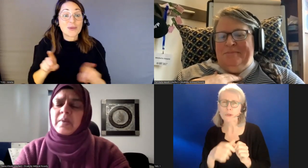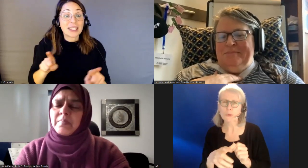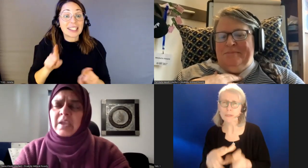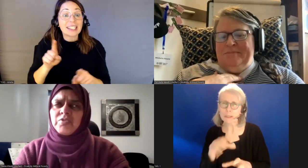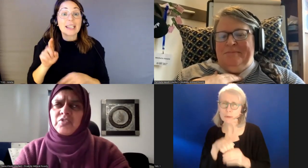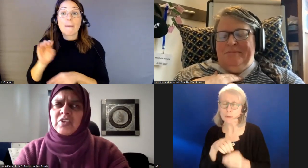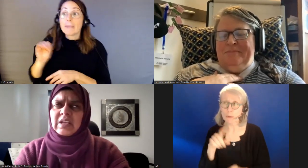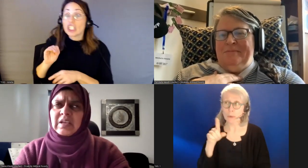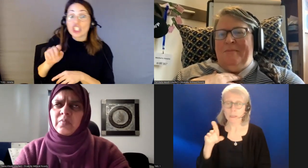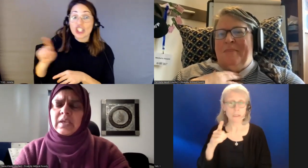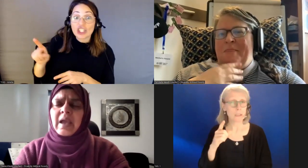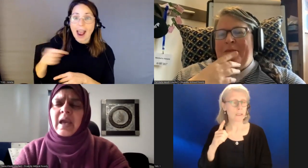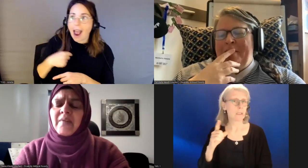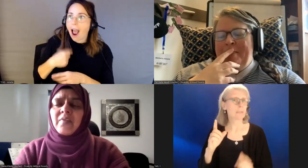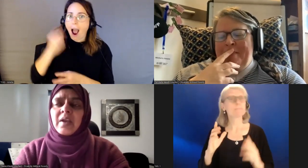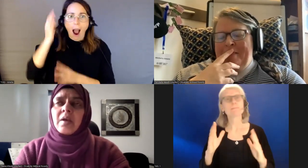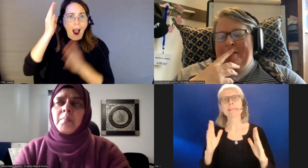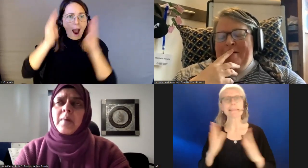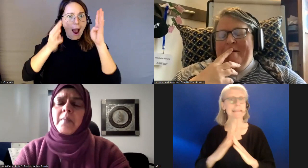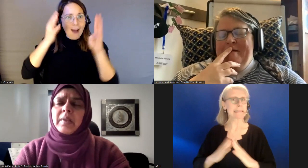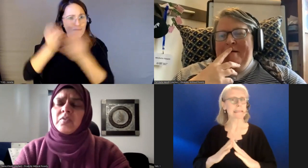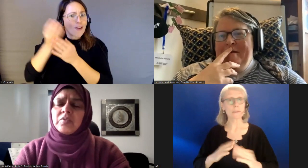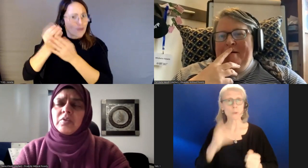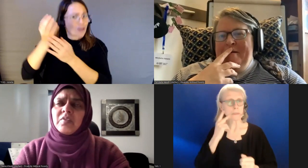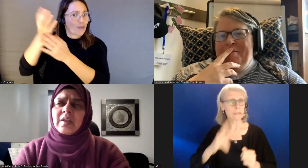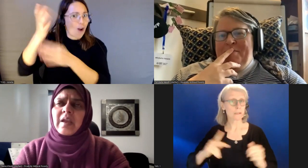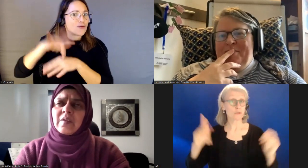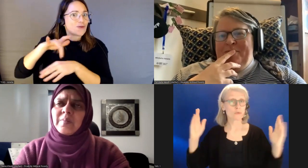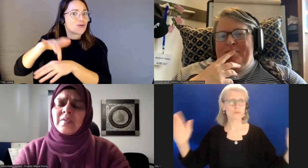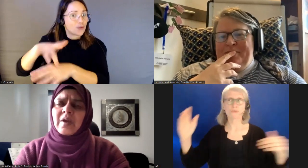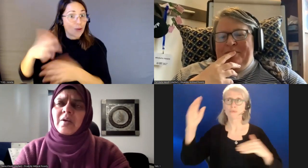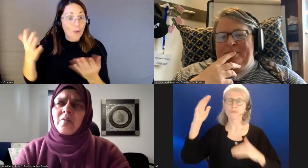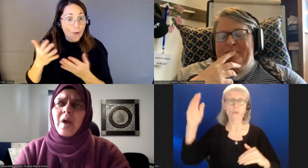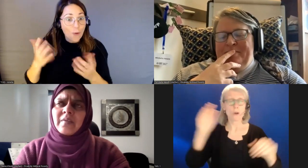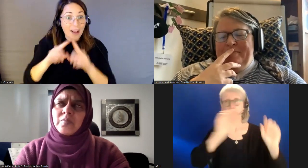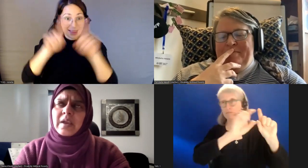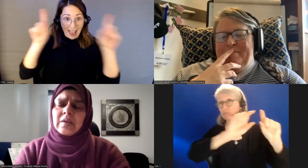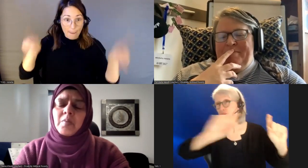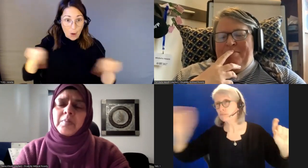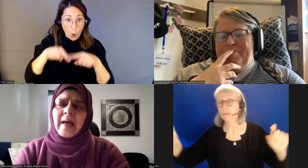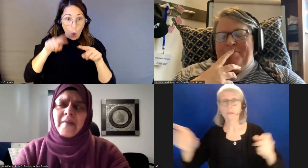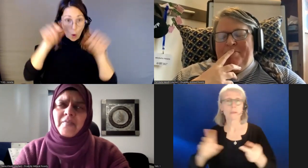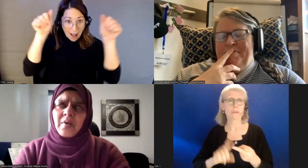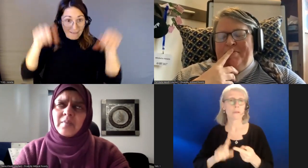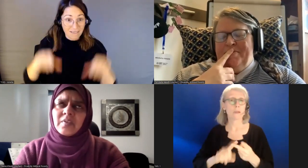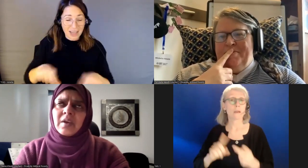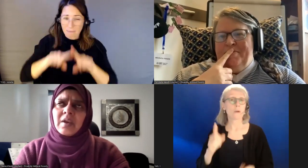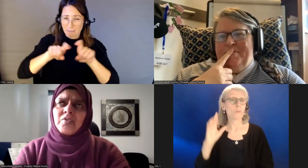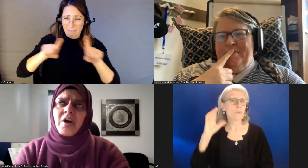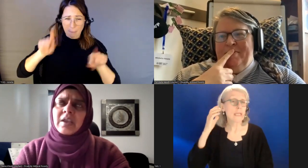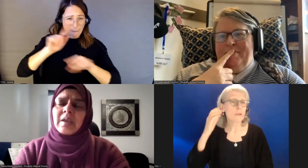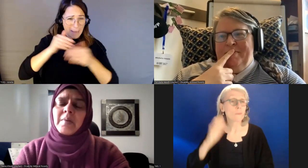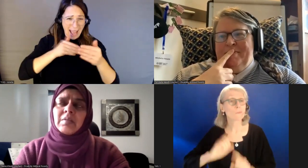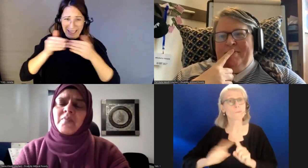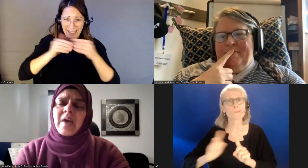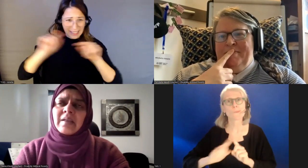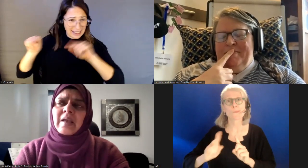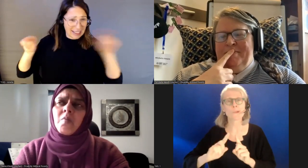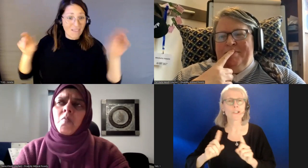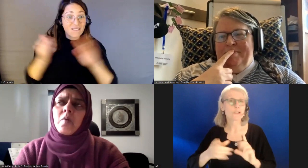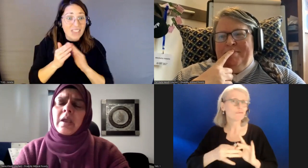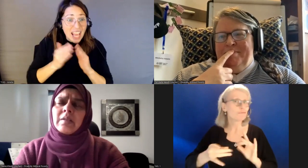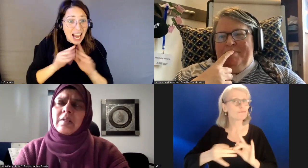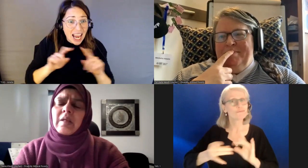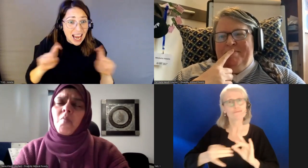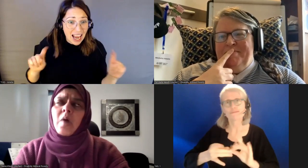billboards up in major cities. We have public service announcements across radio platforms talking about the fact